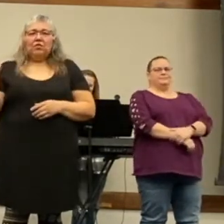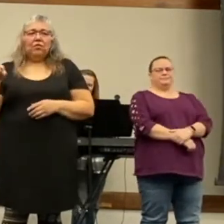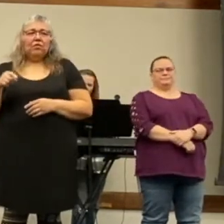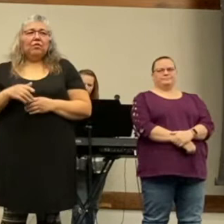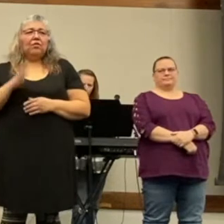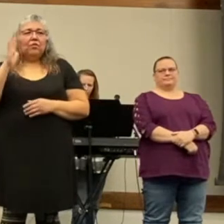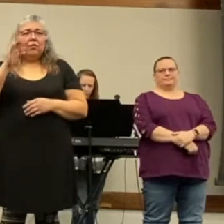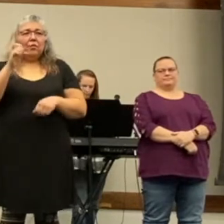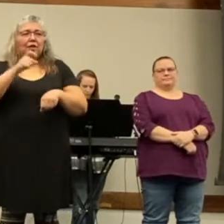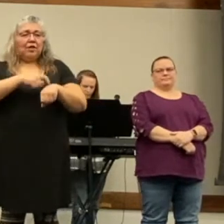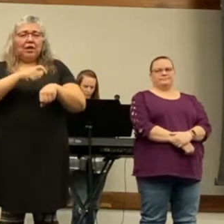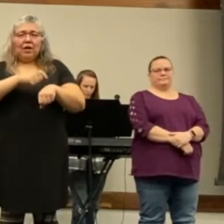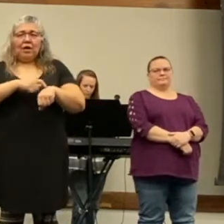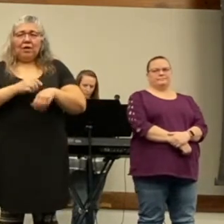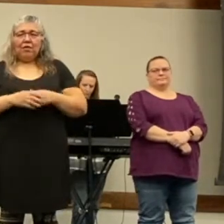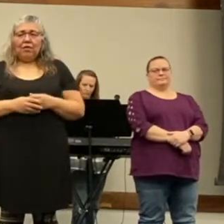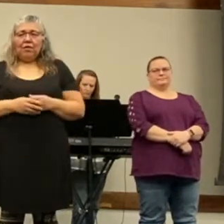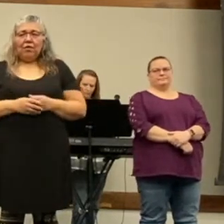going to be a time